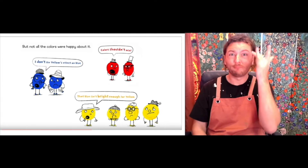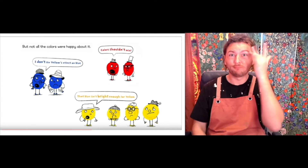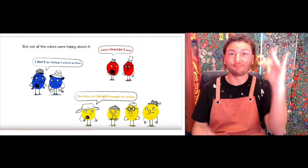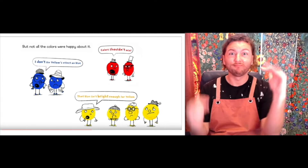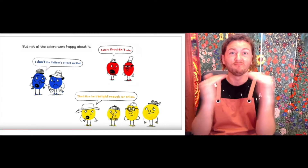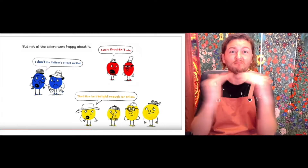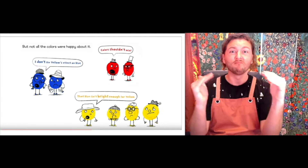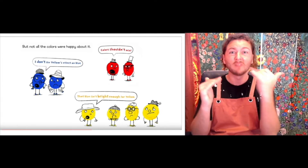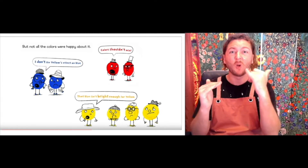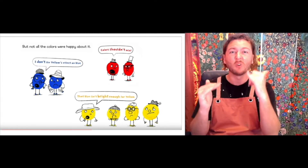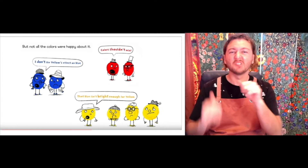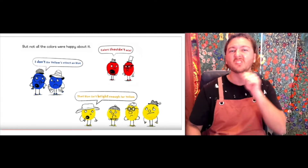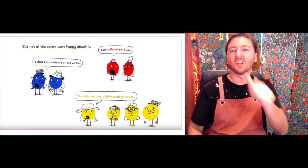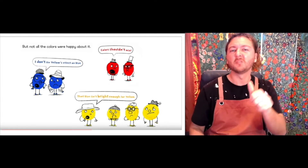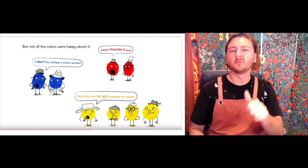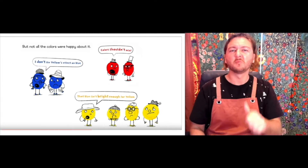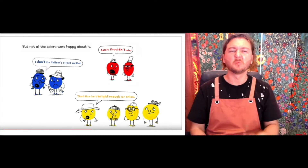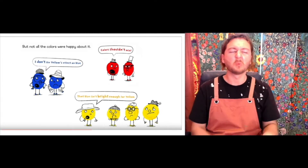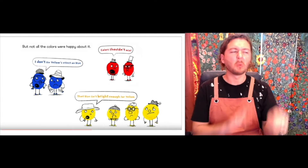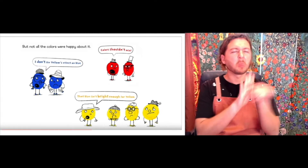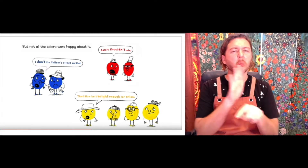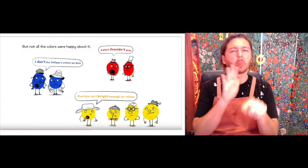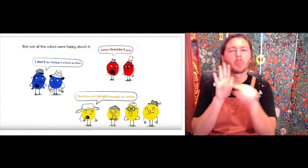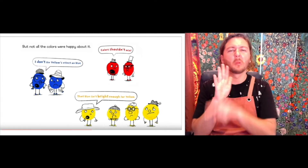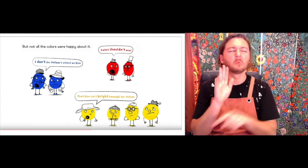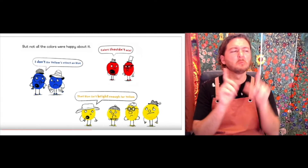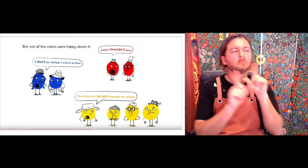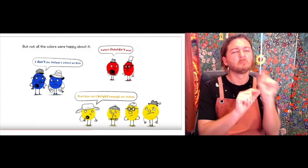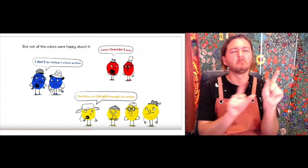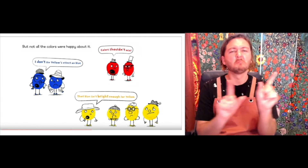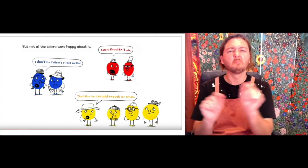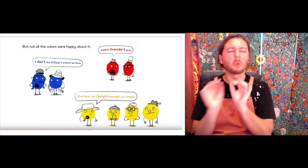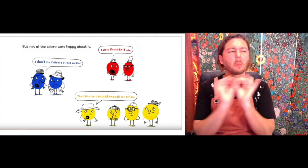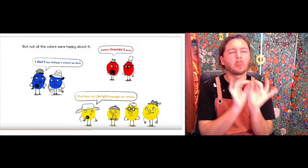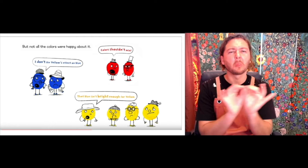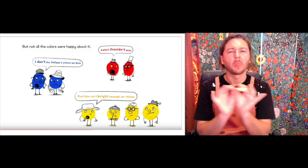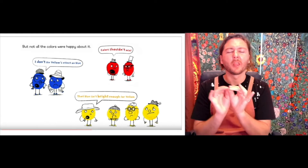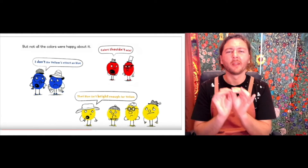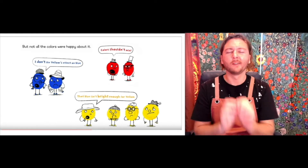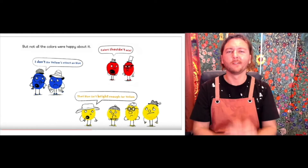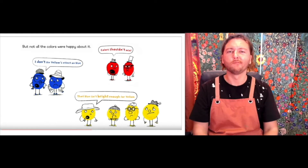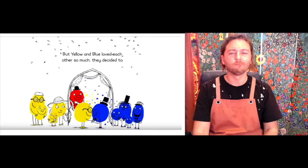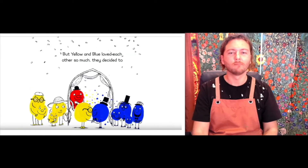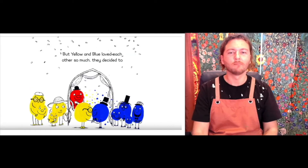blue." "They are not equal at all," is what the yellow had said.